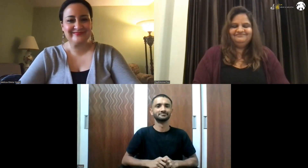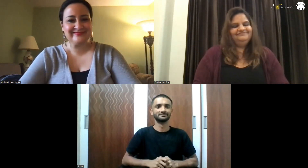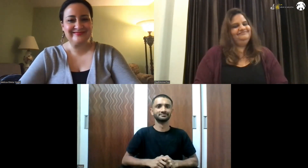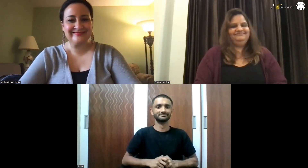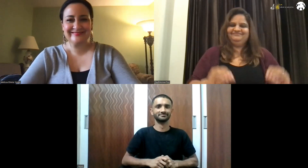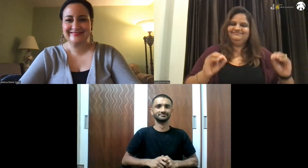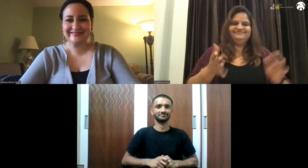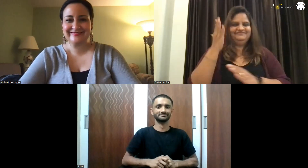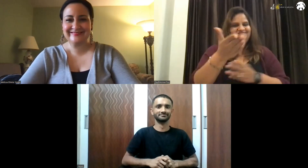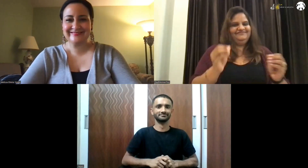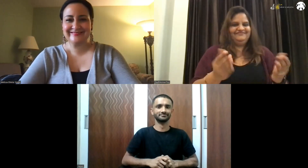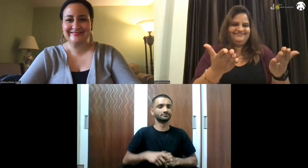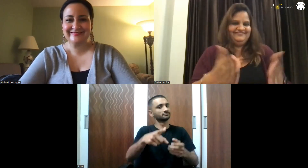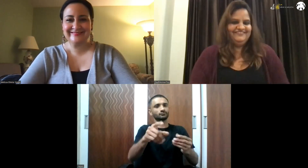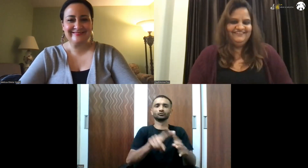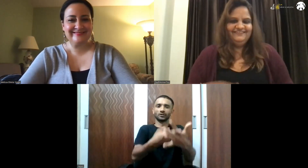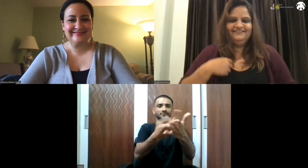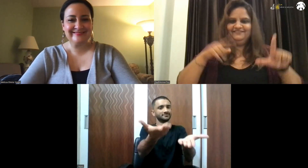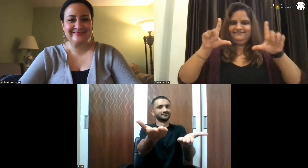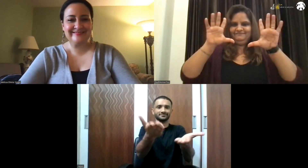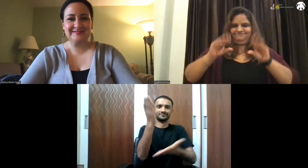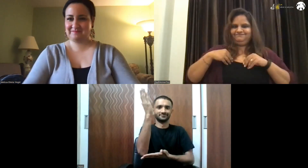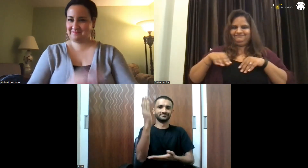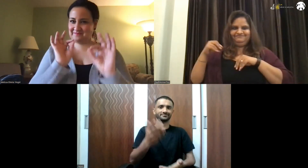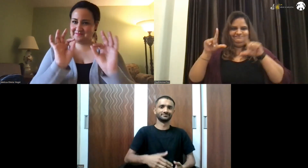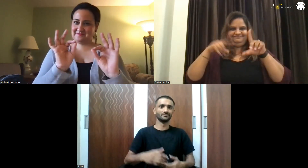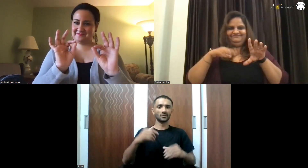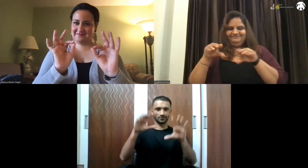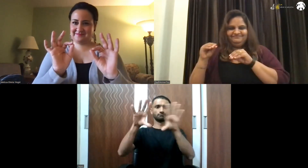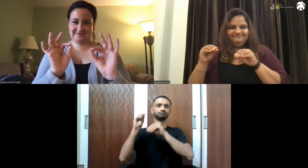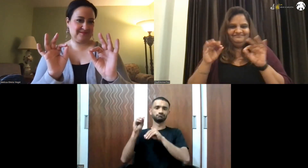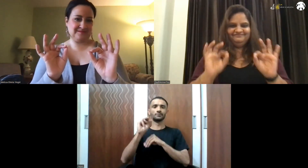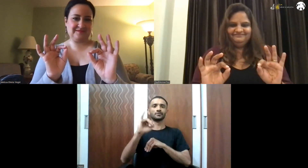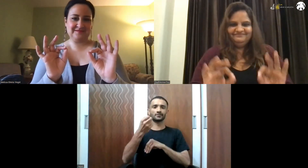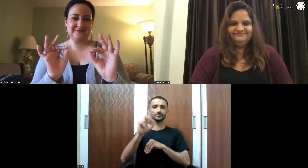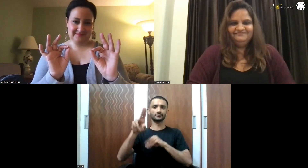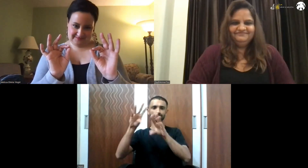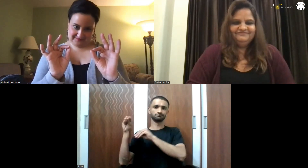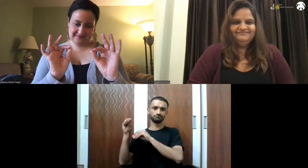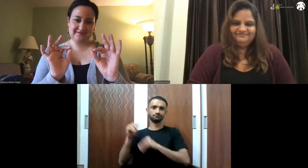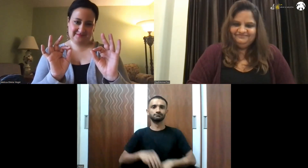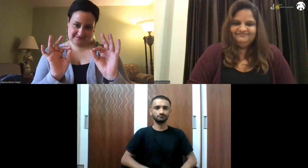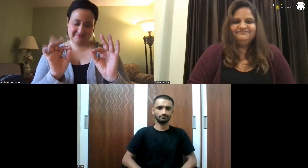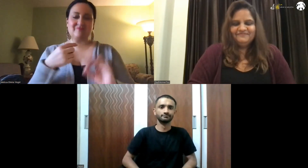Misha says that it's best if you go through your entire length of the presentation and then we take the questions.